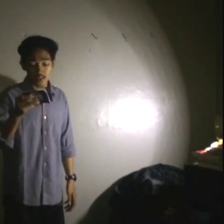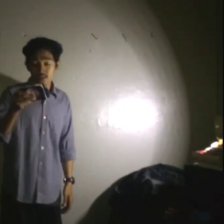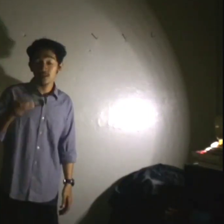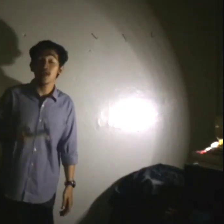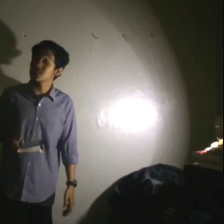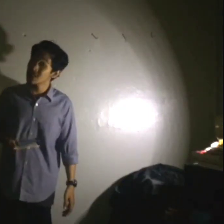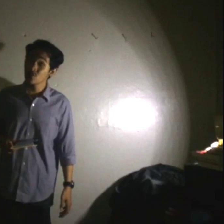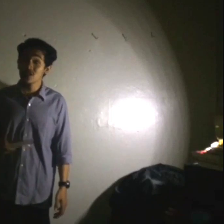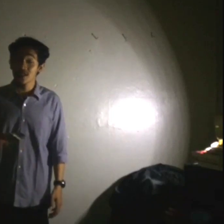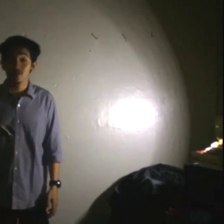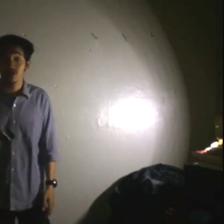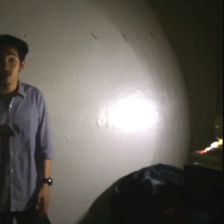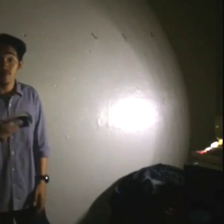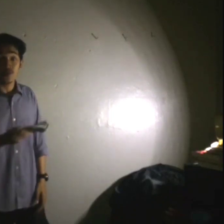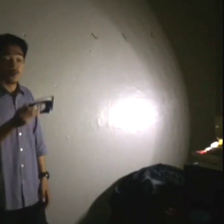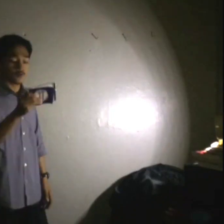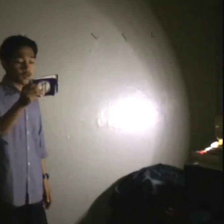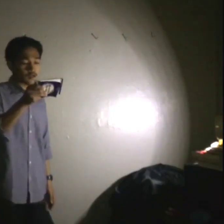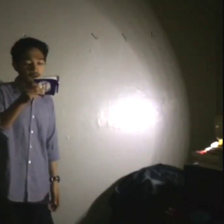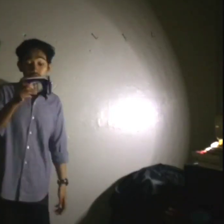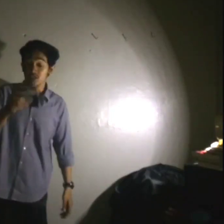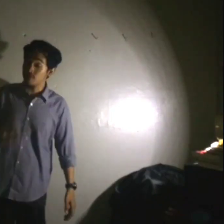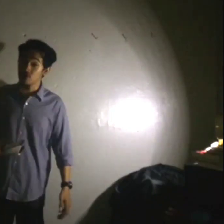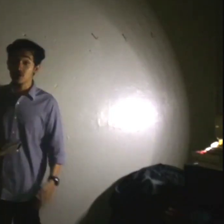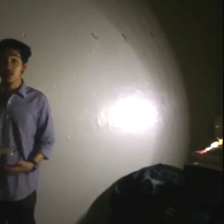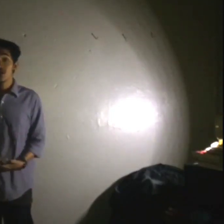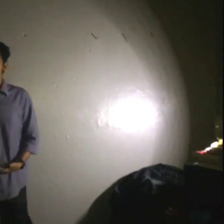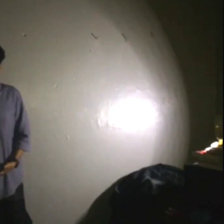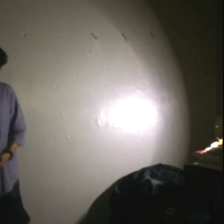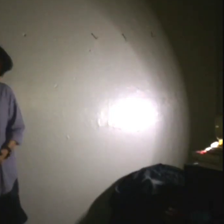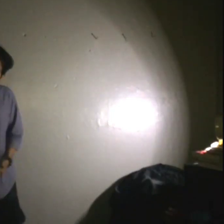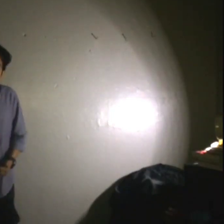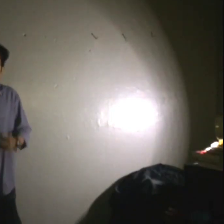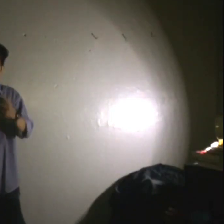in the next workshop we conduct in the future. Good evening.